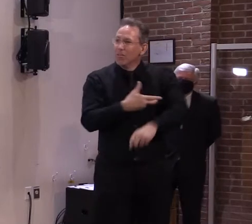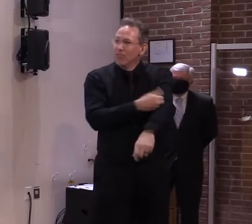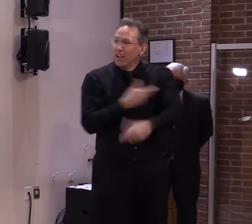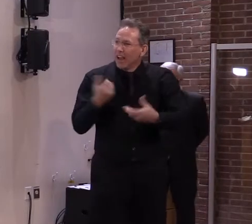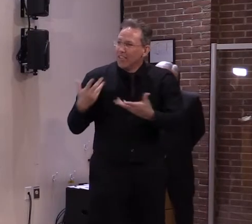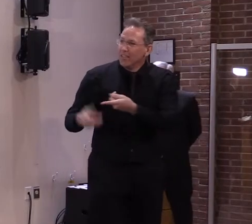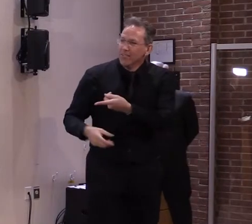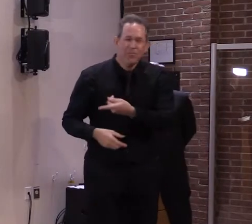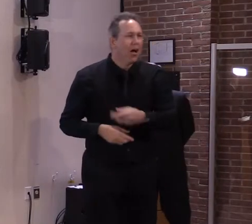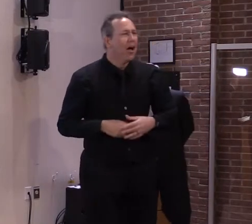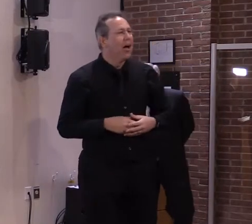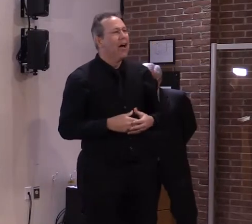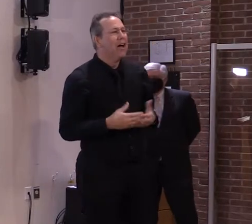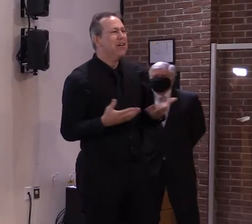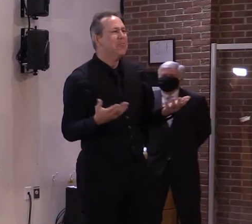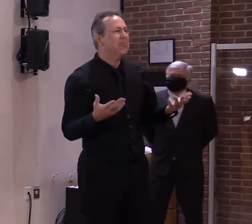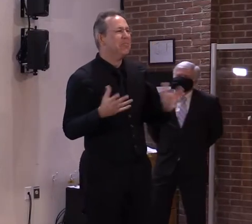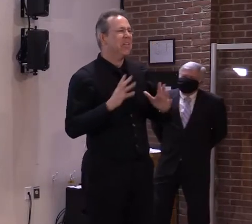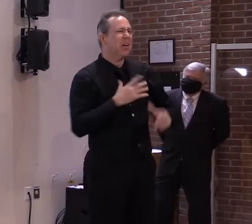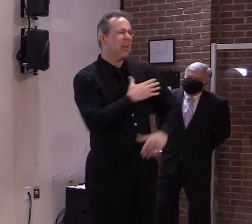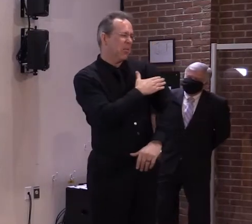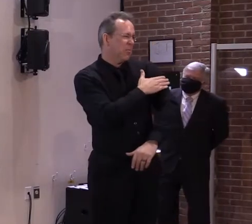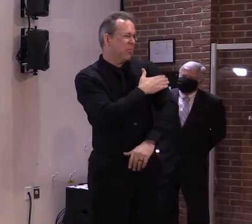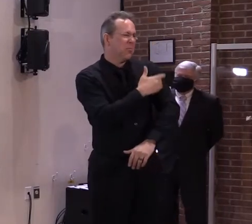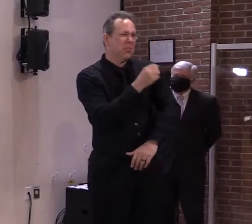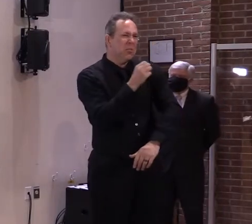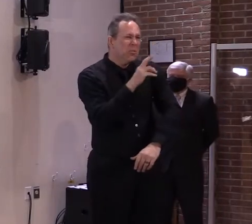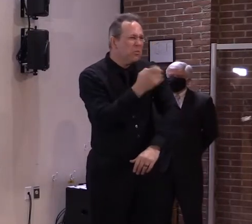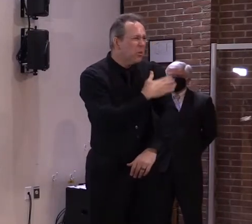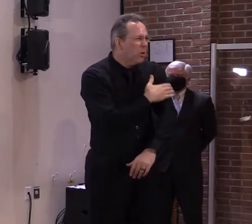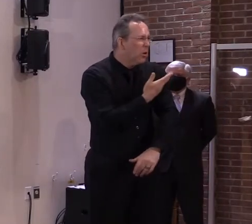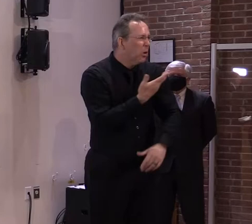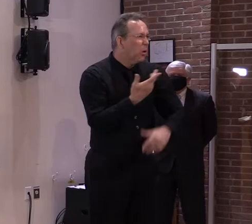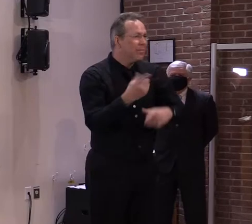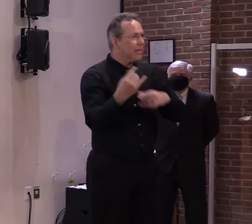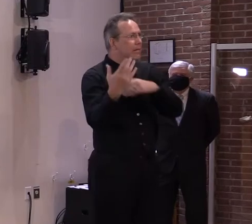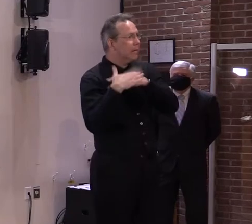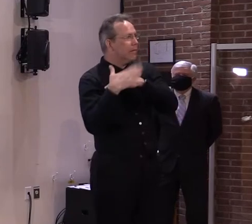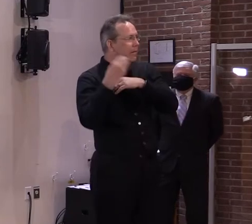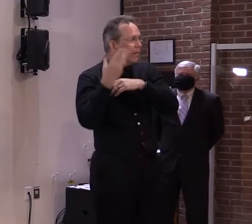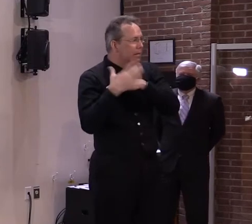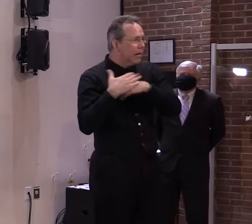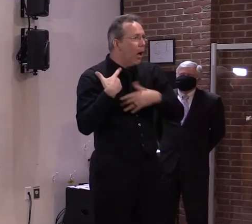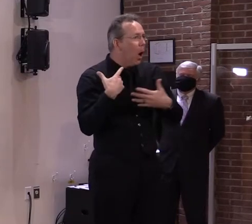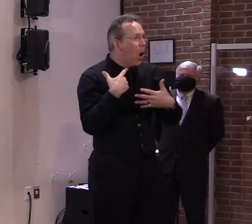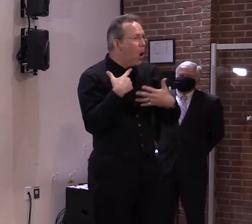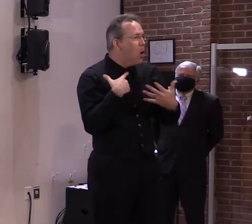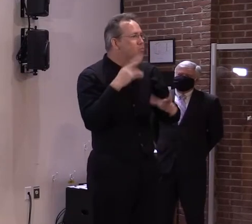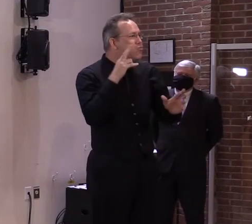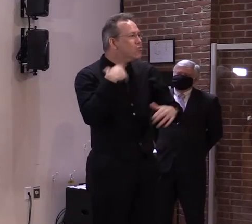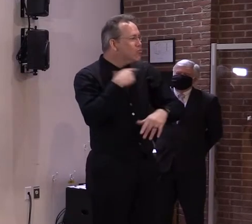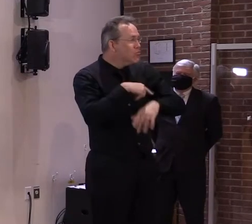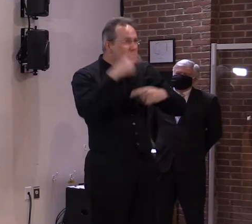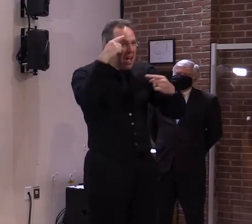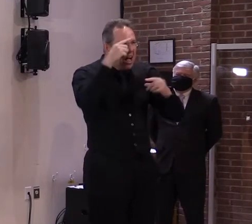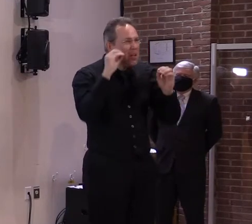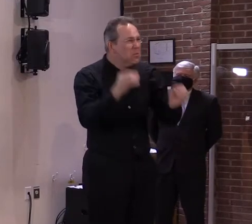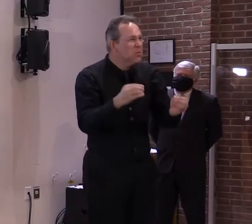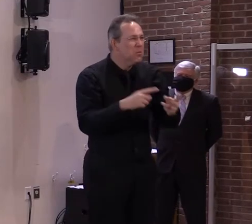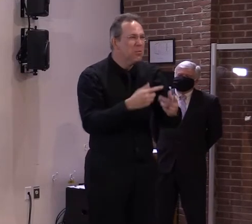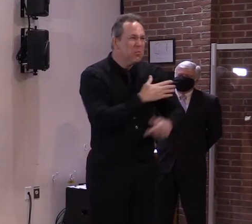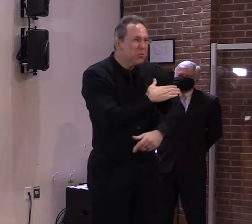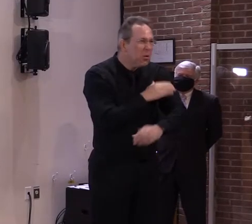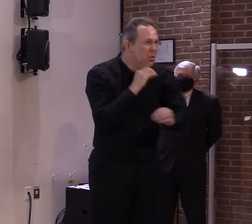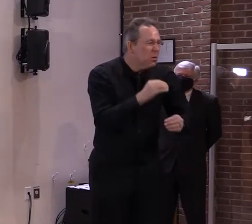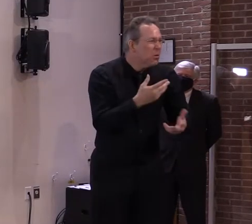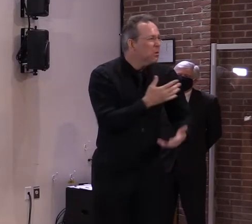soreness, any of the symptoms that they had warned us that we might have, headache and some of the